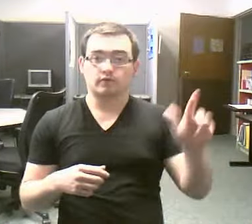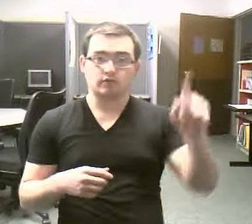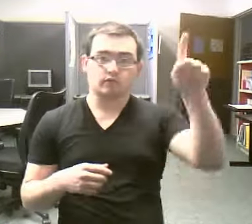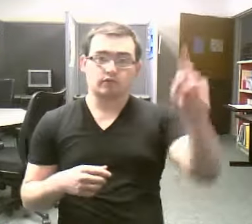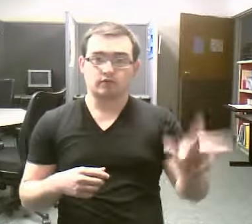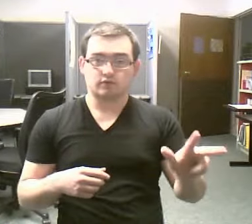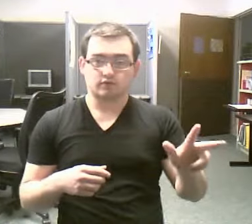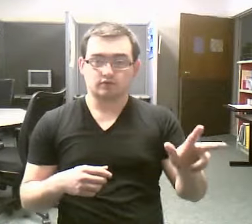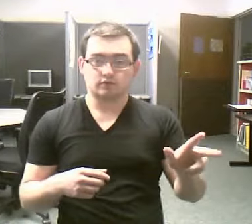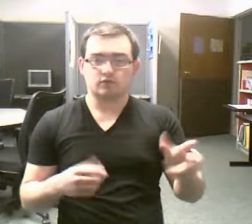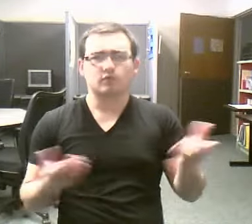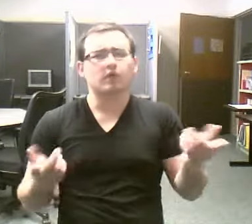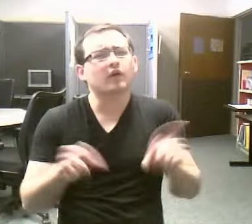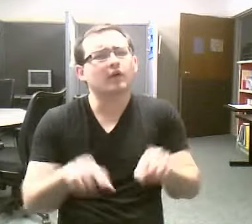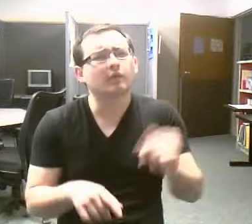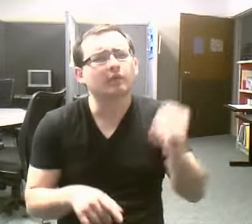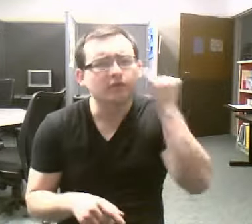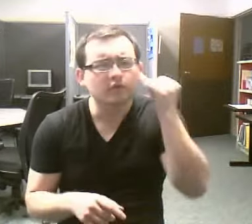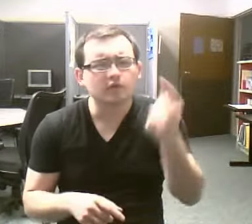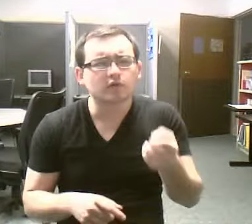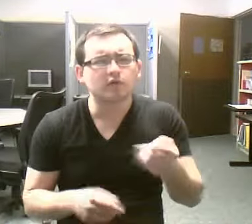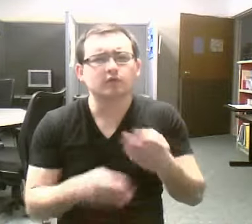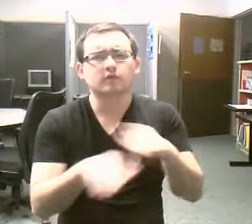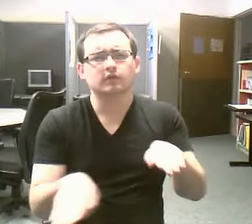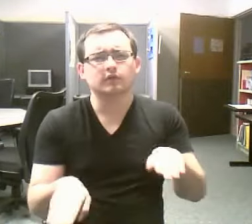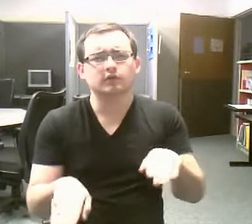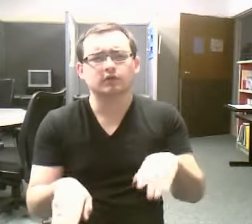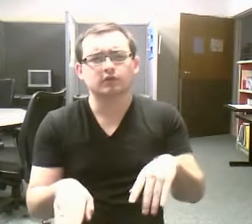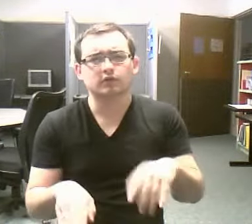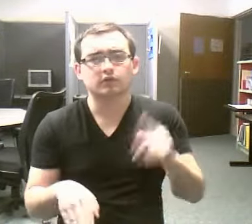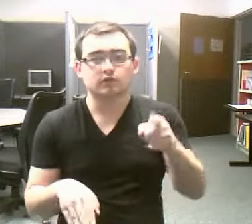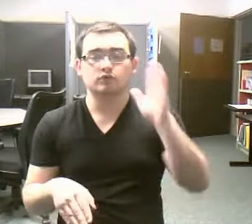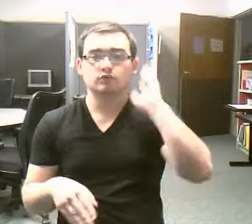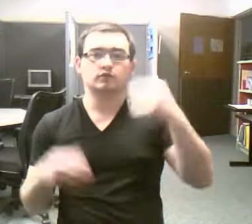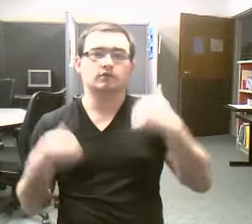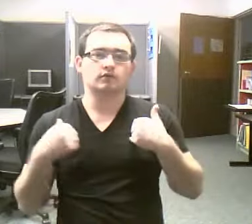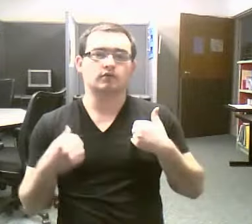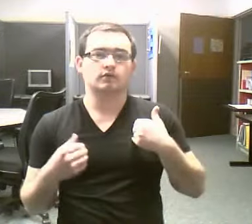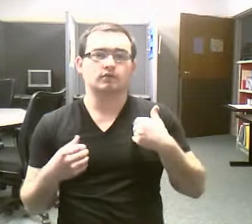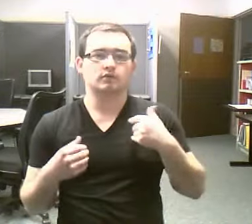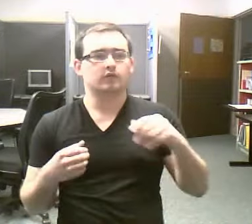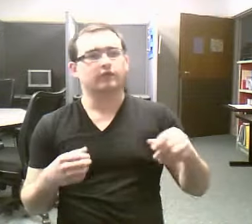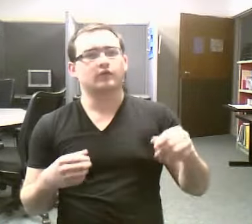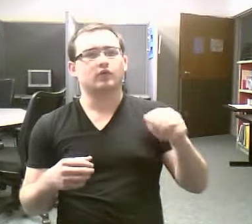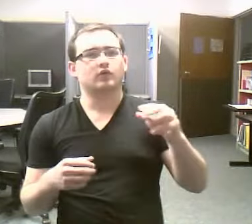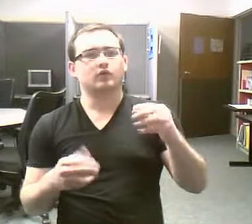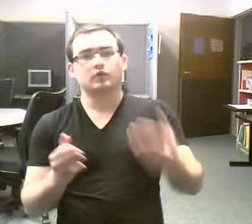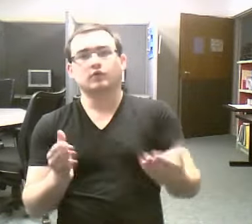you're going to get a repeating number. You're going to get 0.33, and I'm going to use this sign right here on the top. This sign means